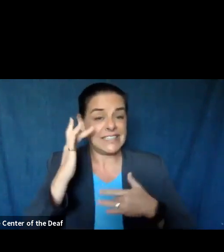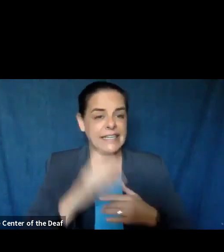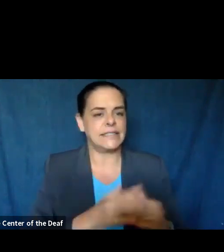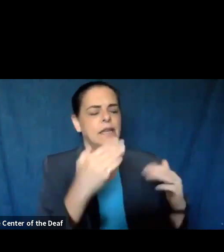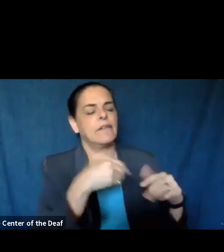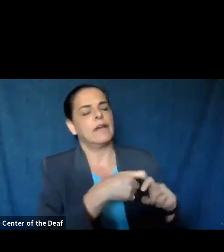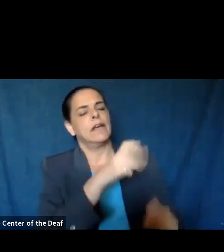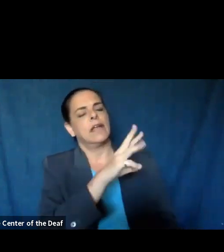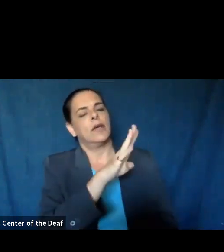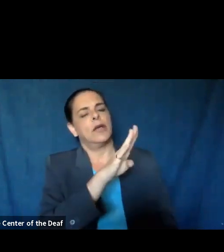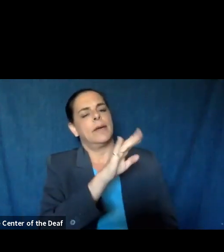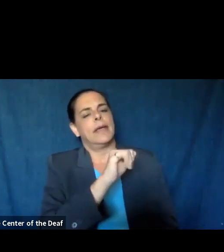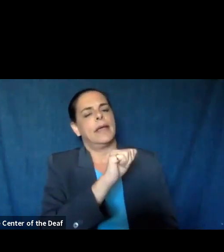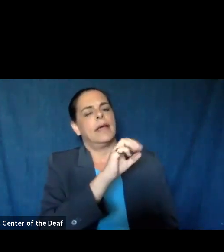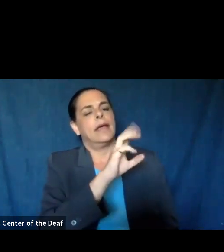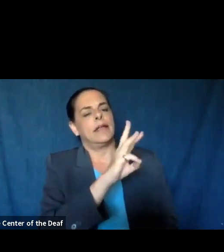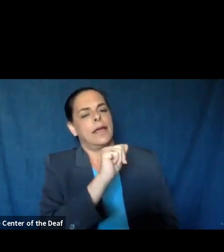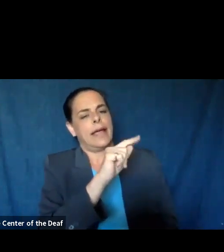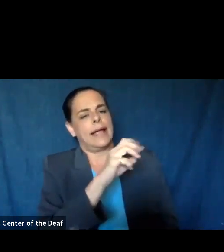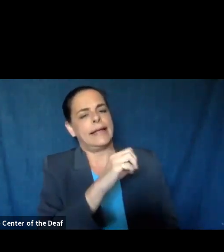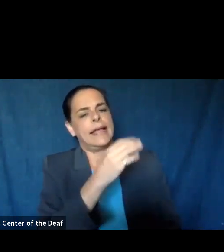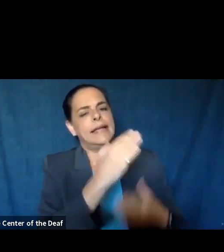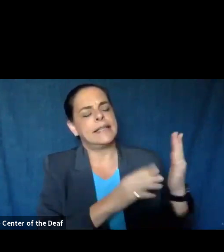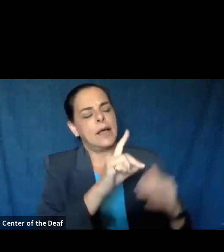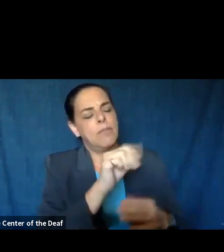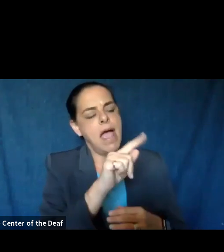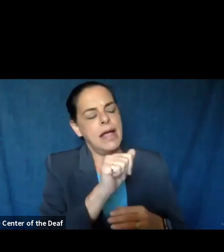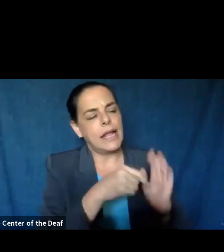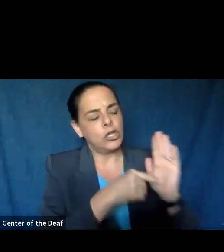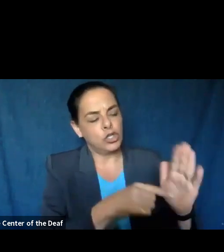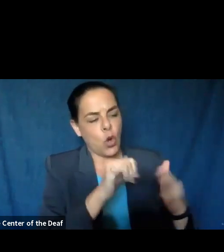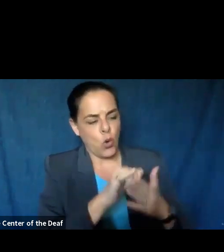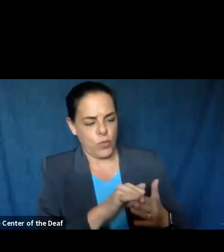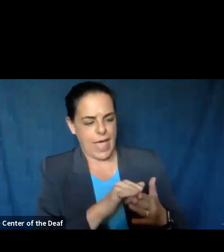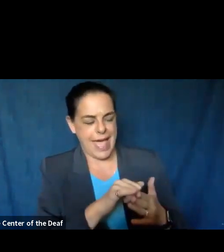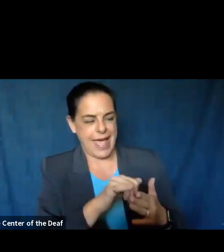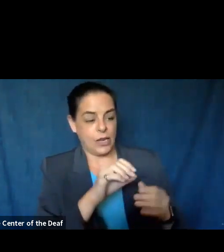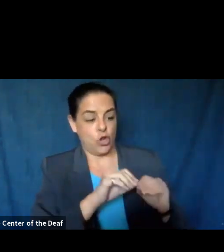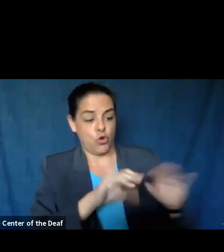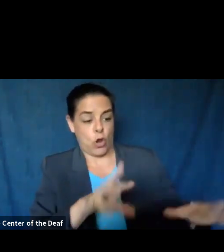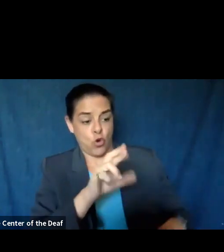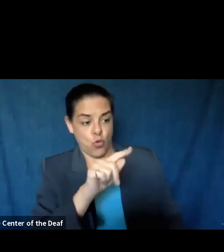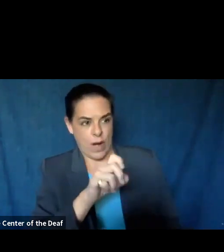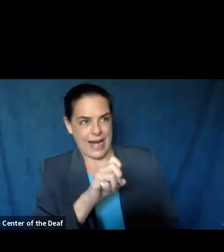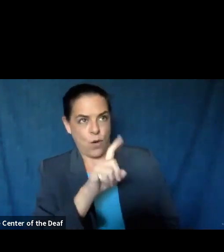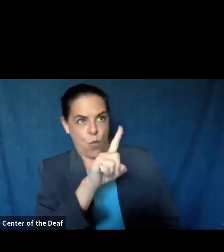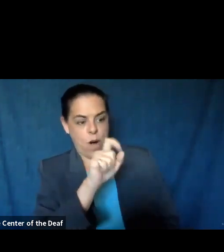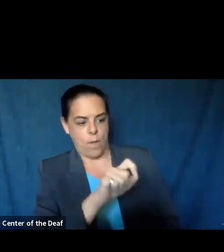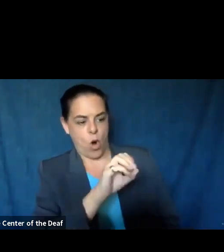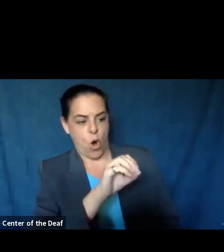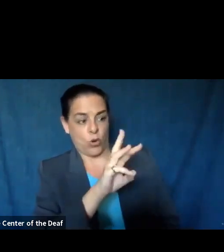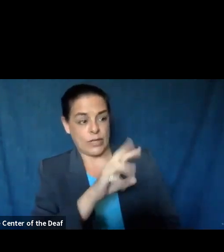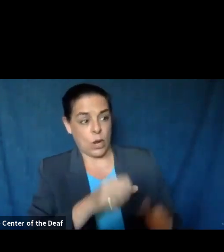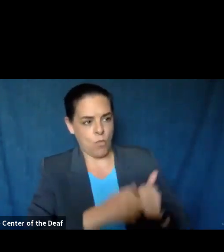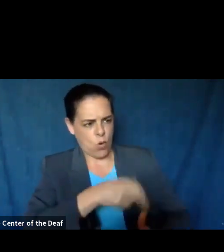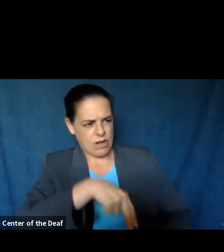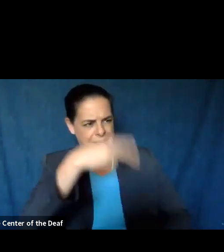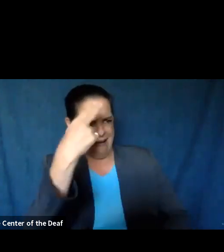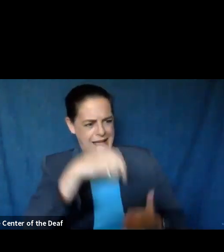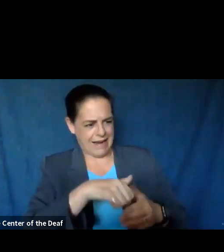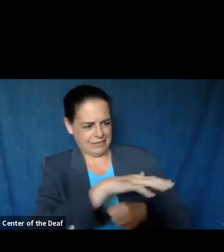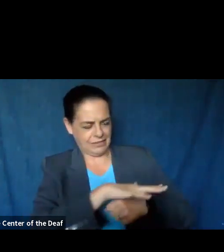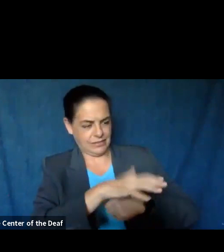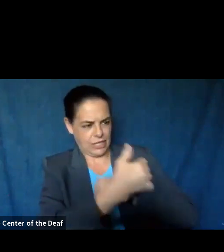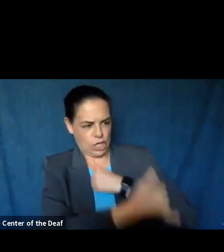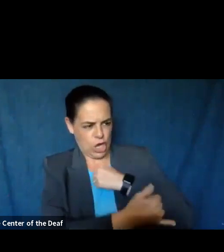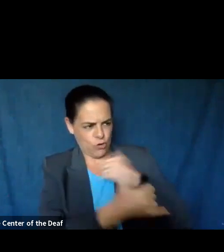data websites list Tennessee's transmission rate to be 1.06, the highest in the country at the moment. Could you walk us through how this rate